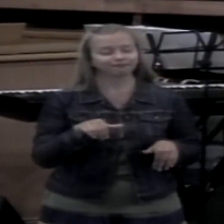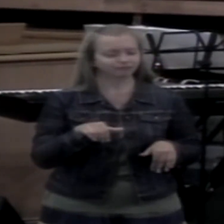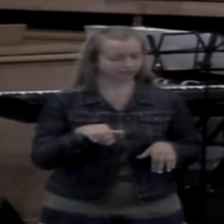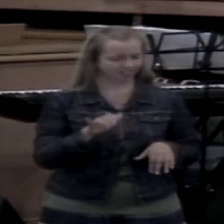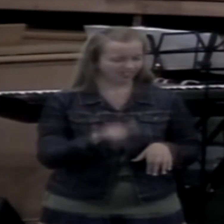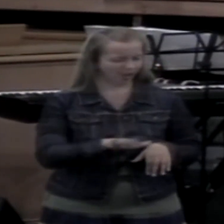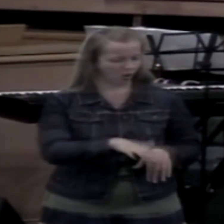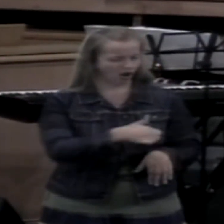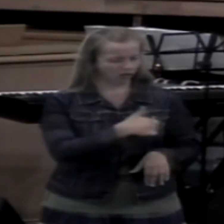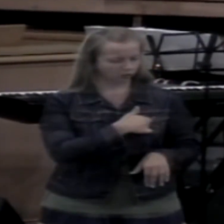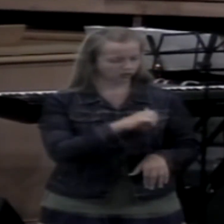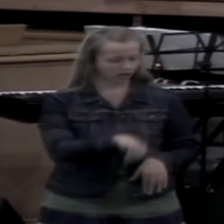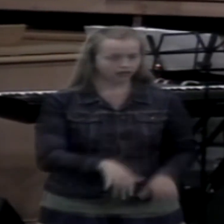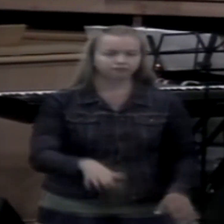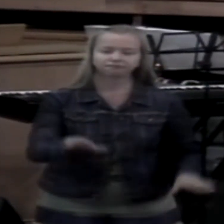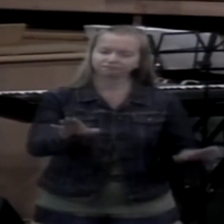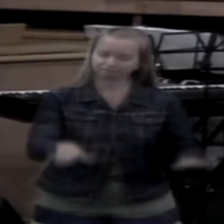seated.